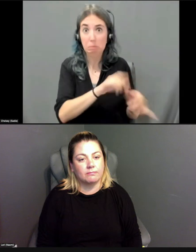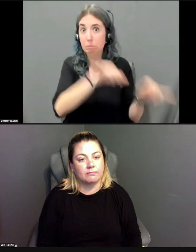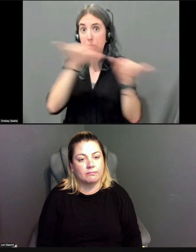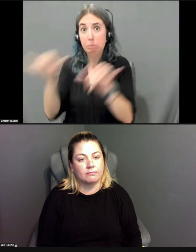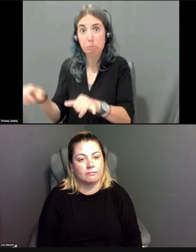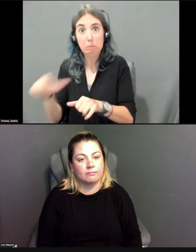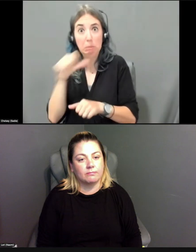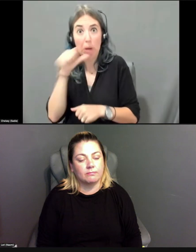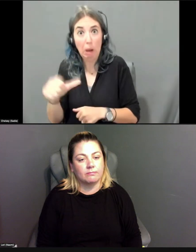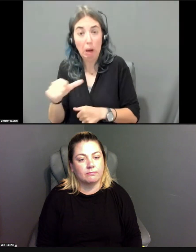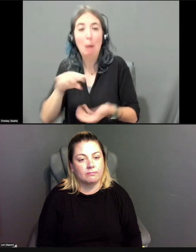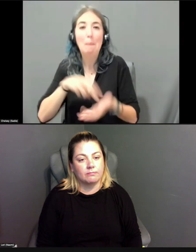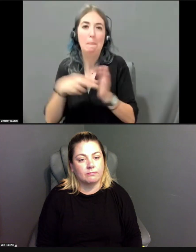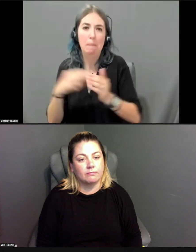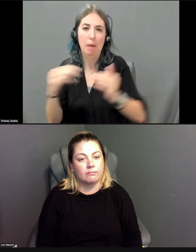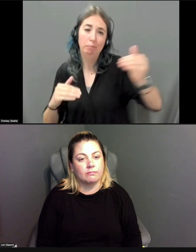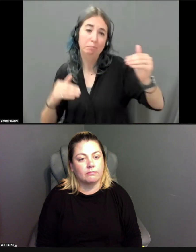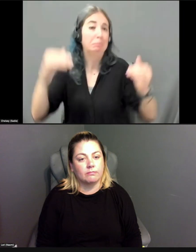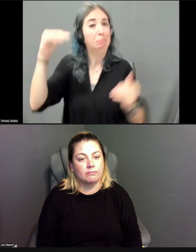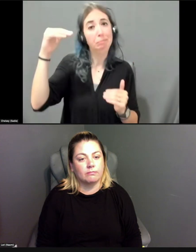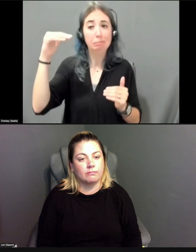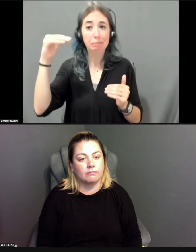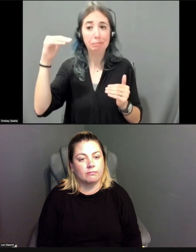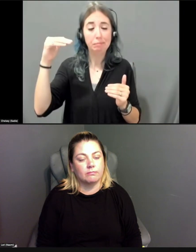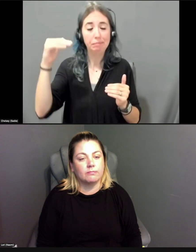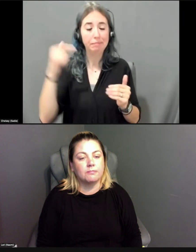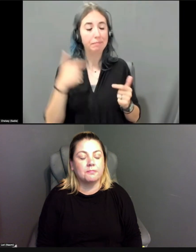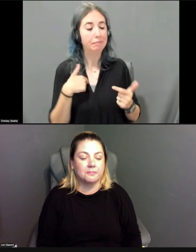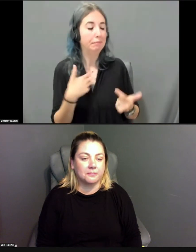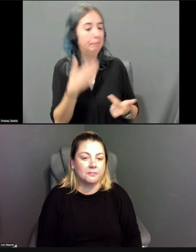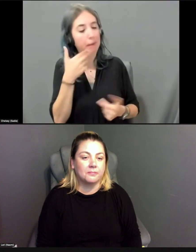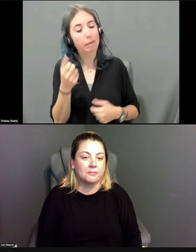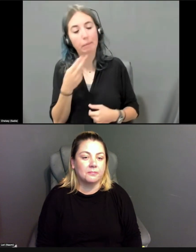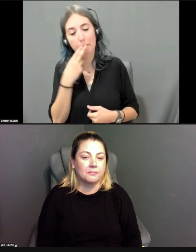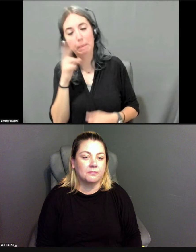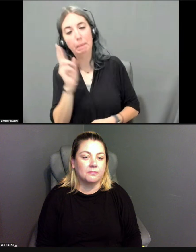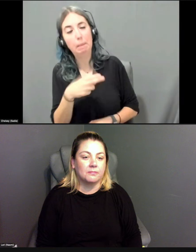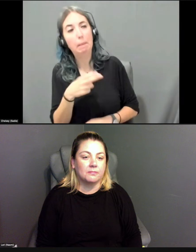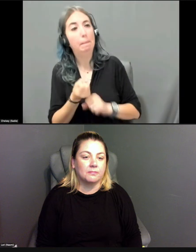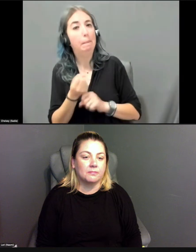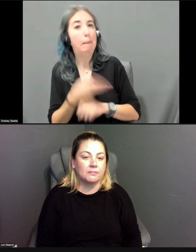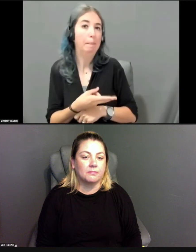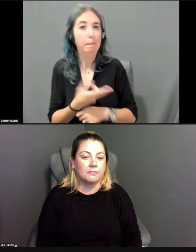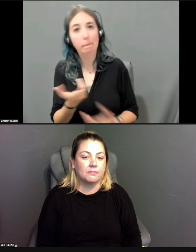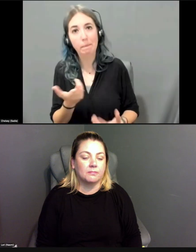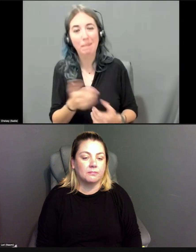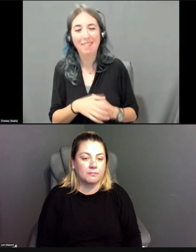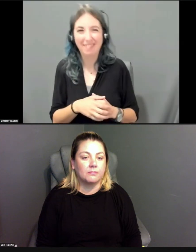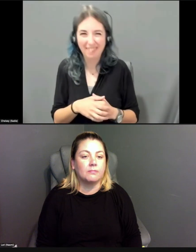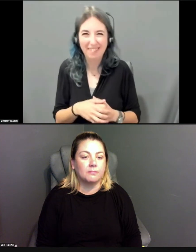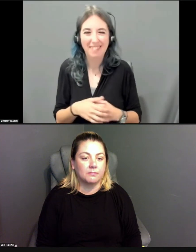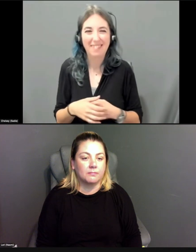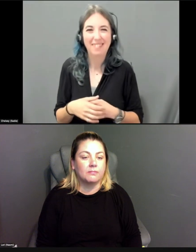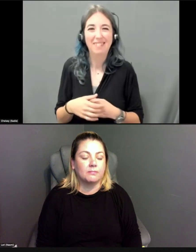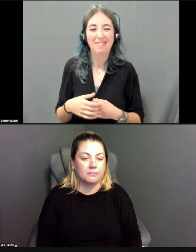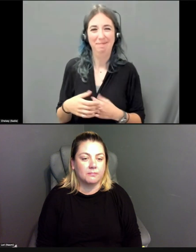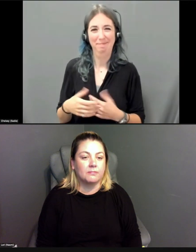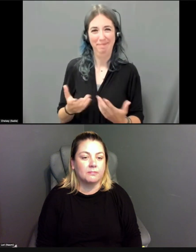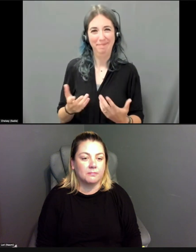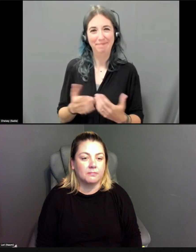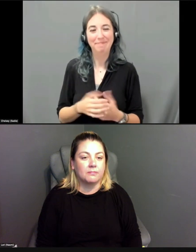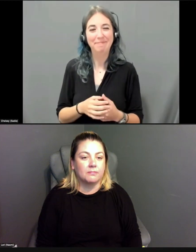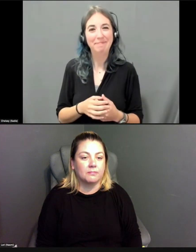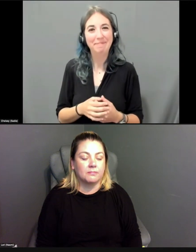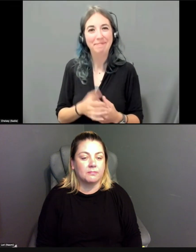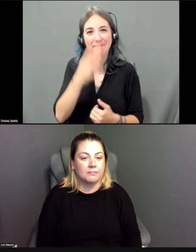less than me. Like you are not as good as I am in this facet. And it's interesting to see even